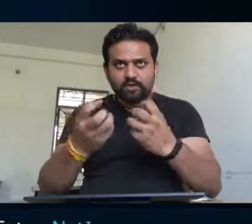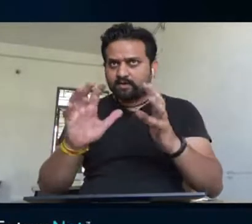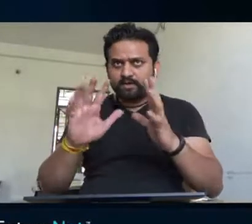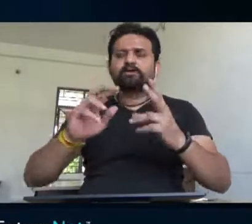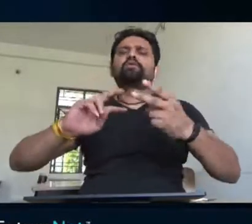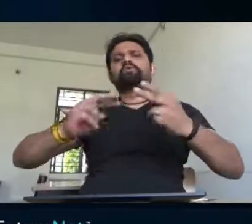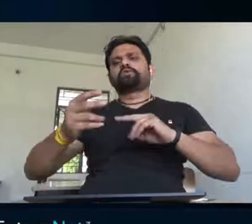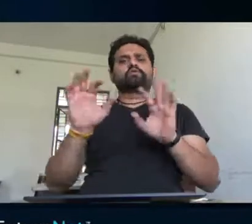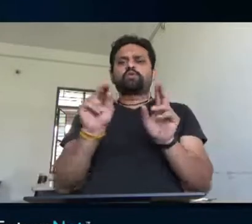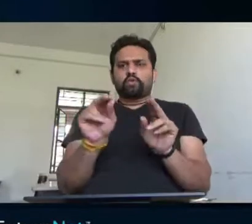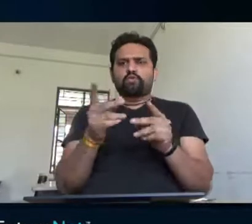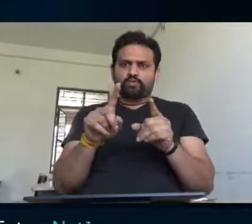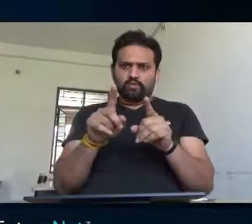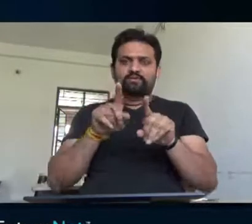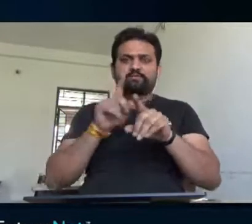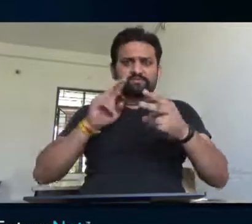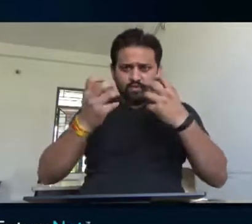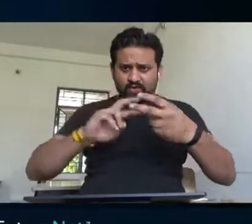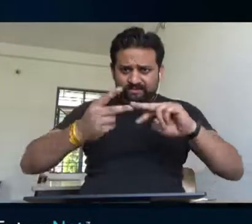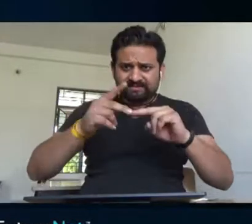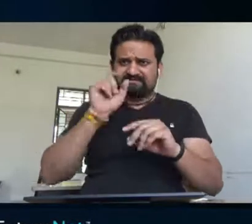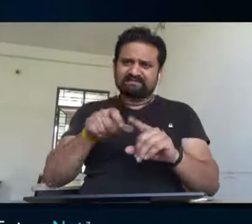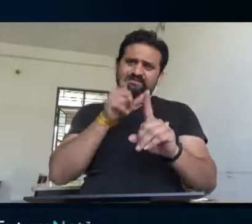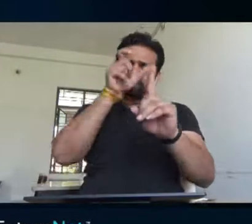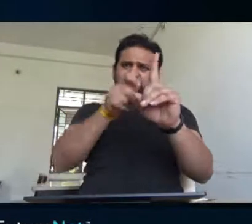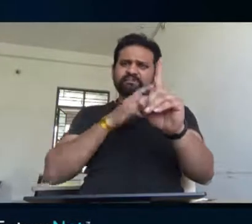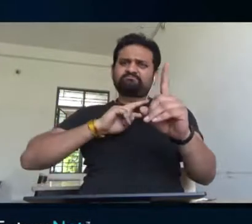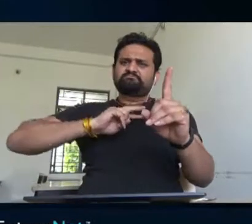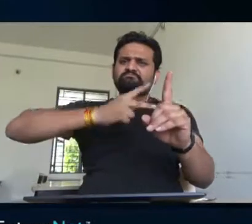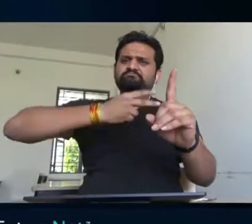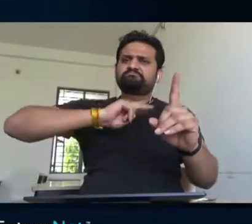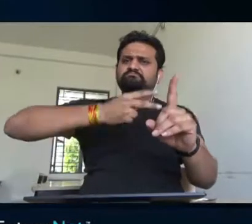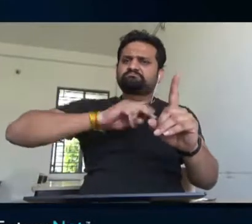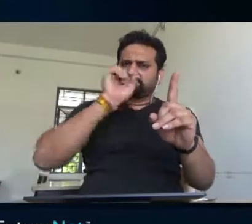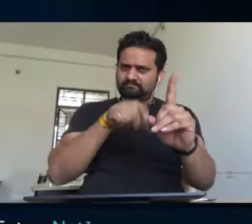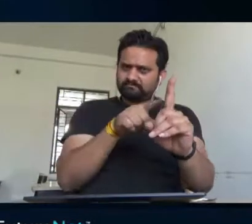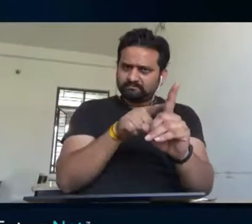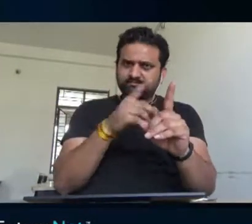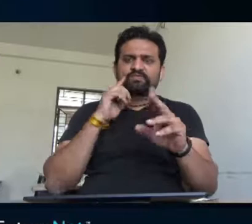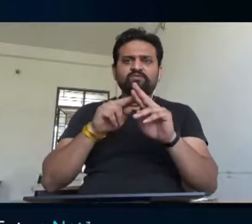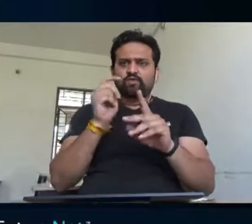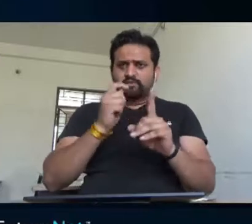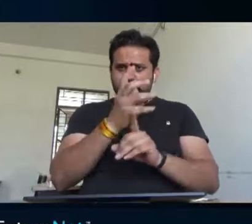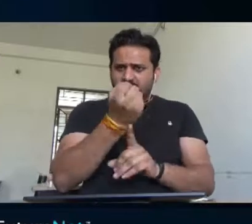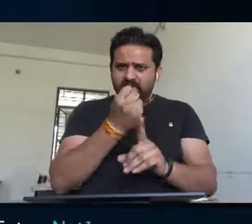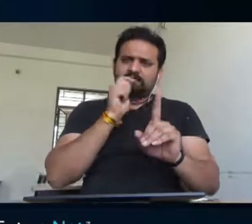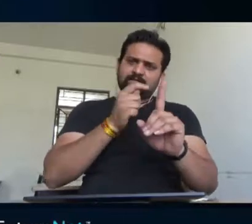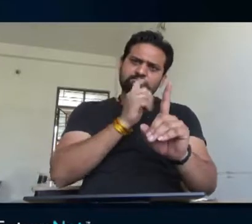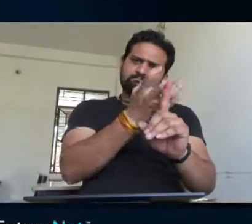be on one exchanger, then it's no question. You want to sell your Futuro, you can do it. You want to buy Futuros, you can